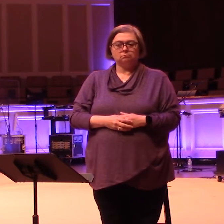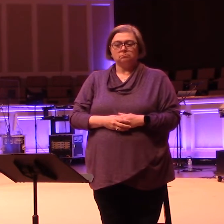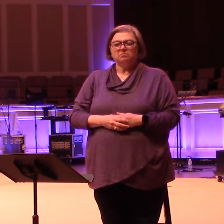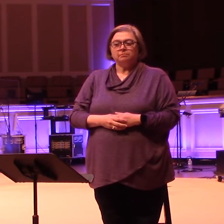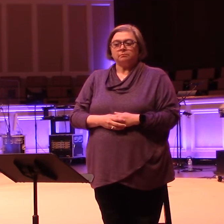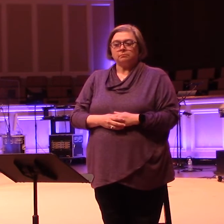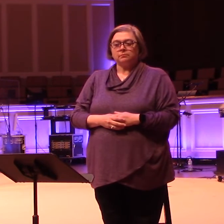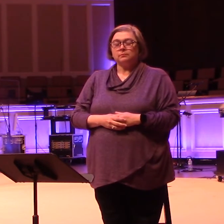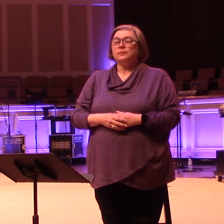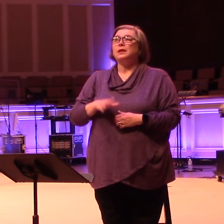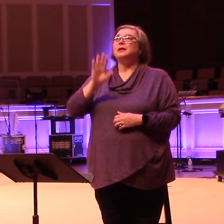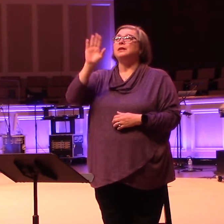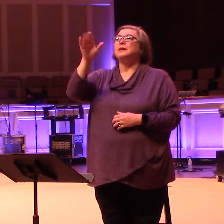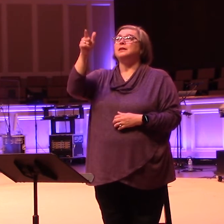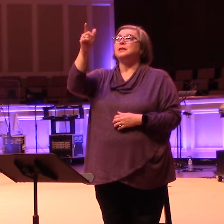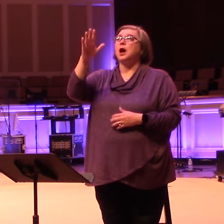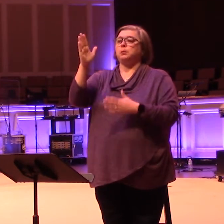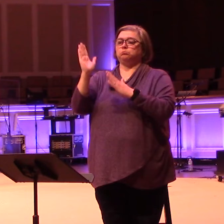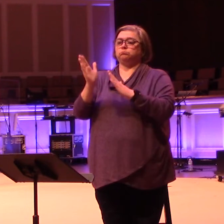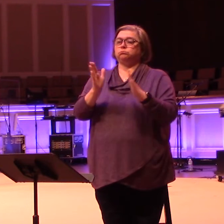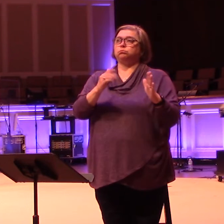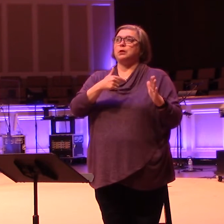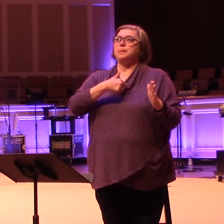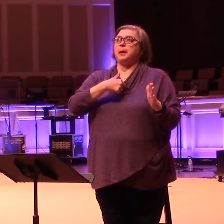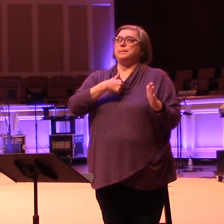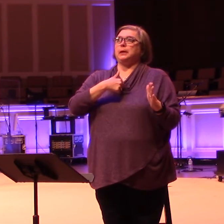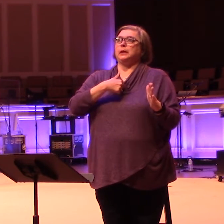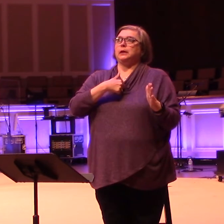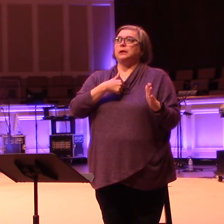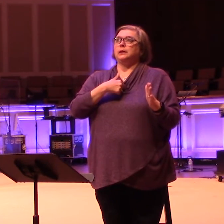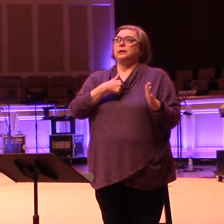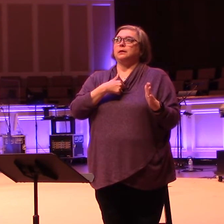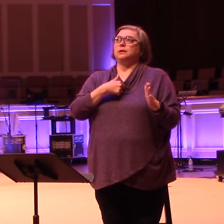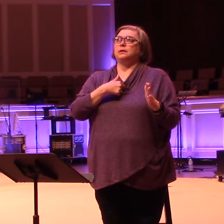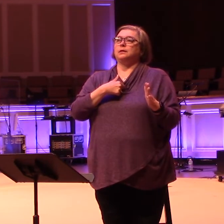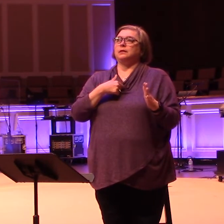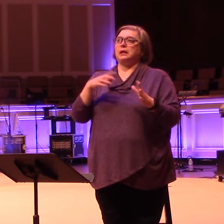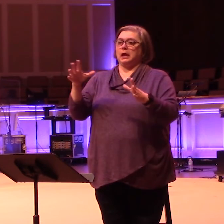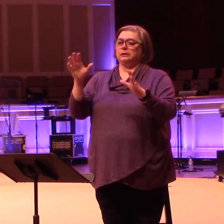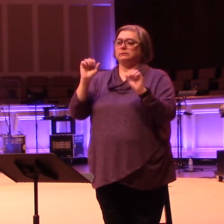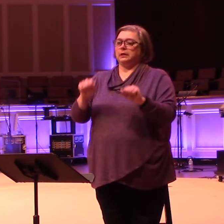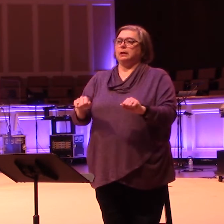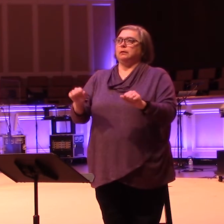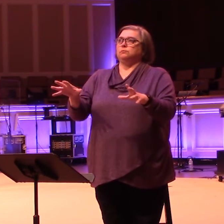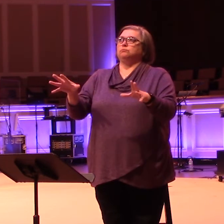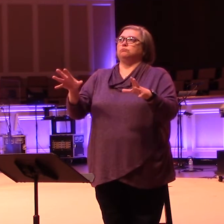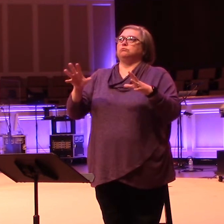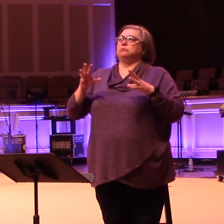But would you just say, God, get me ready that I can hear from you